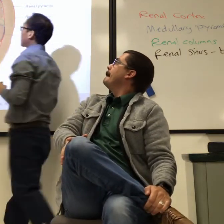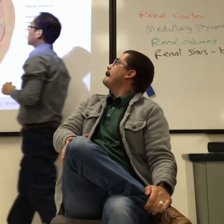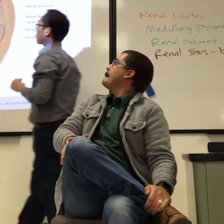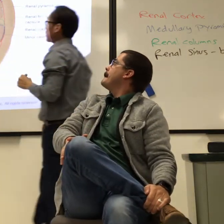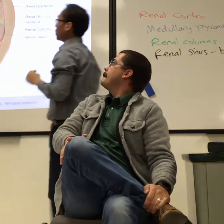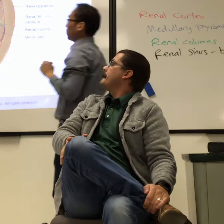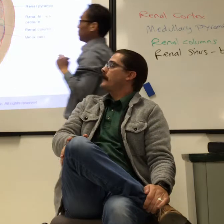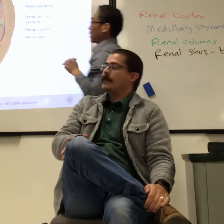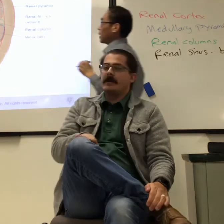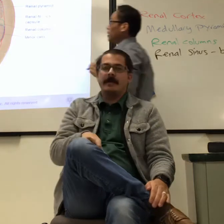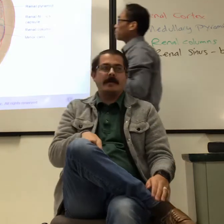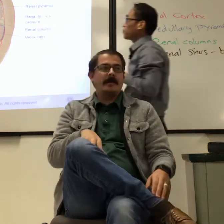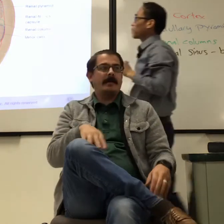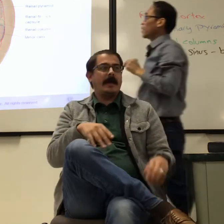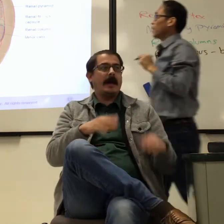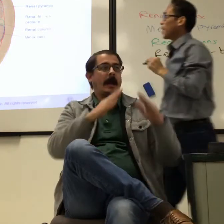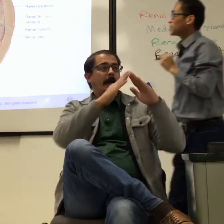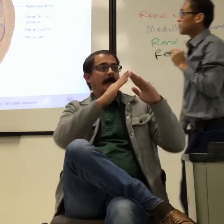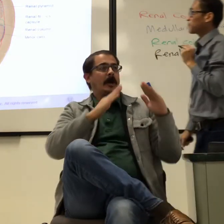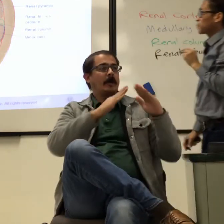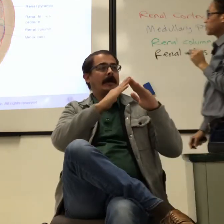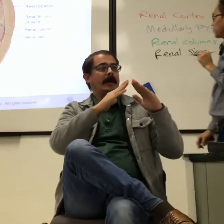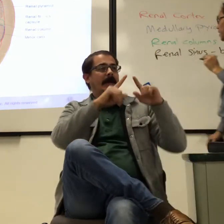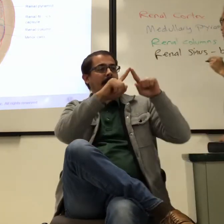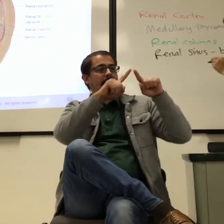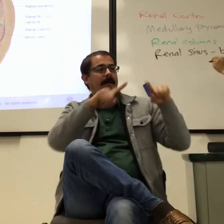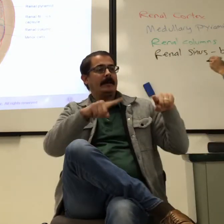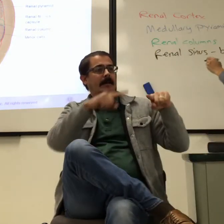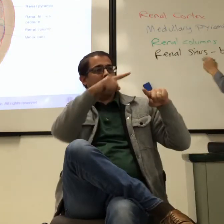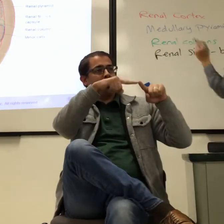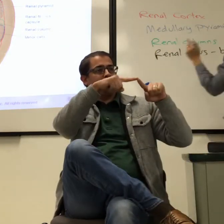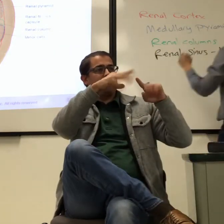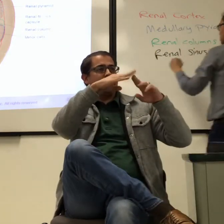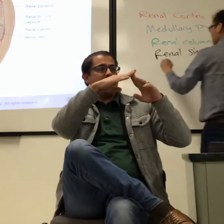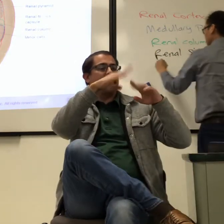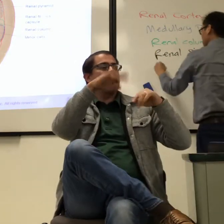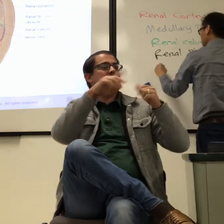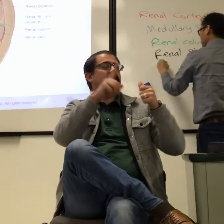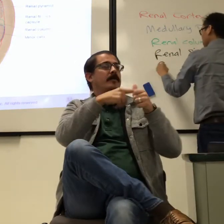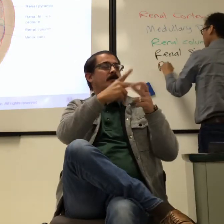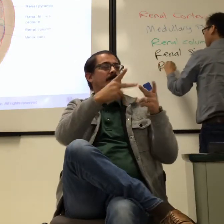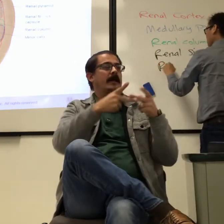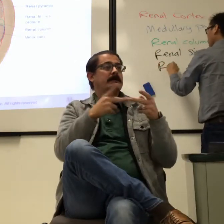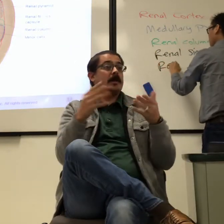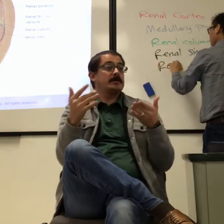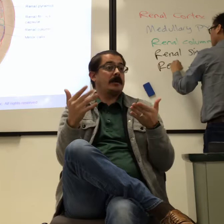Okay, that's the renal papilla. That's the first place you have urine. So I'll list it here too.